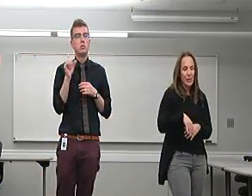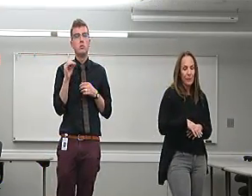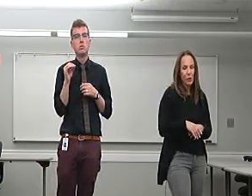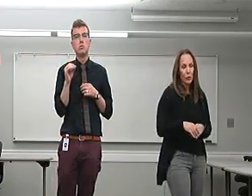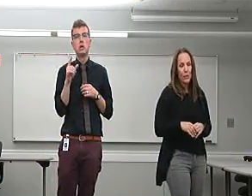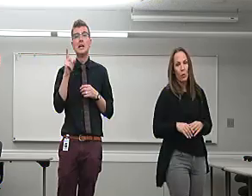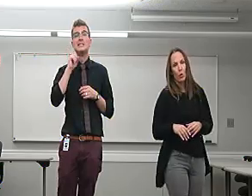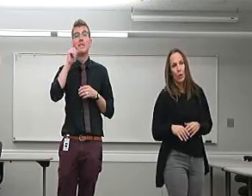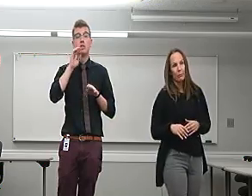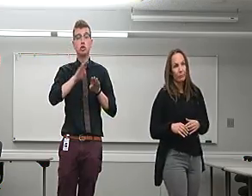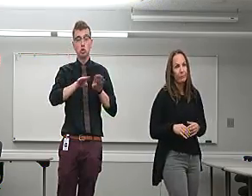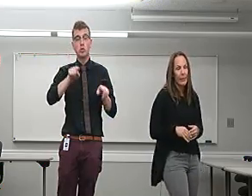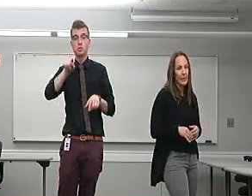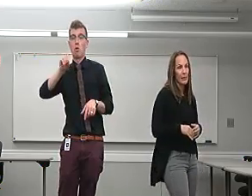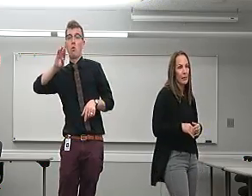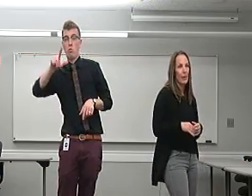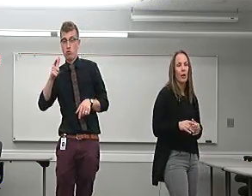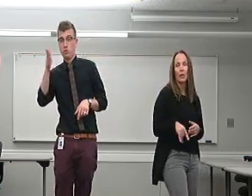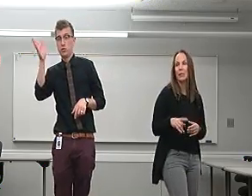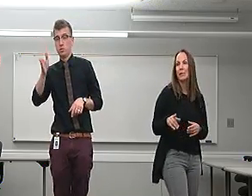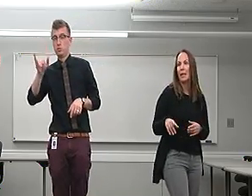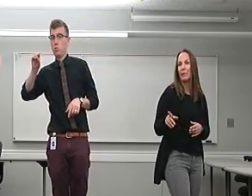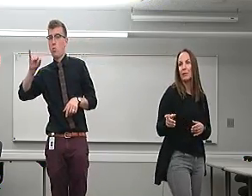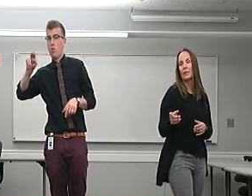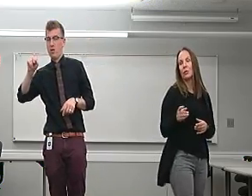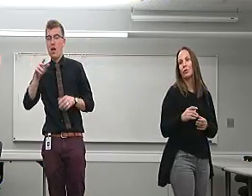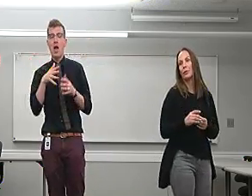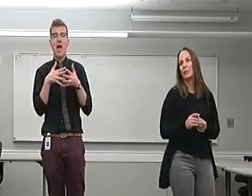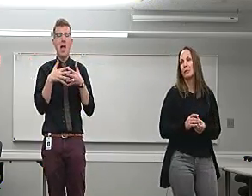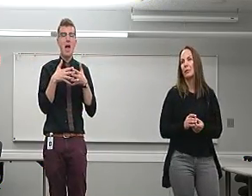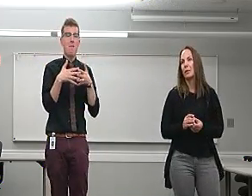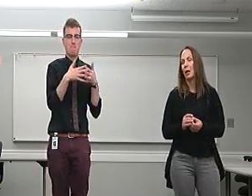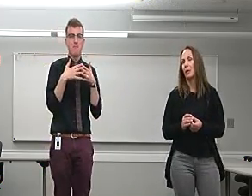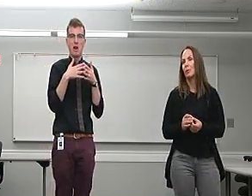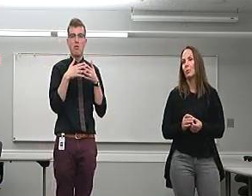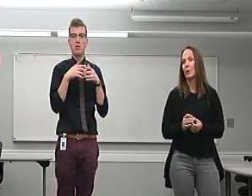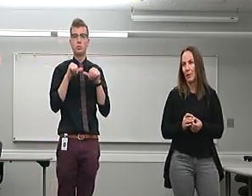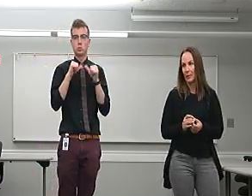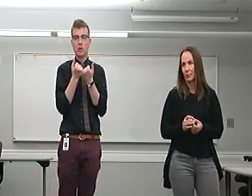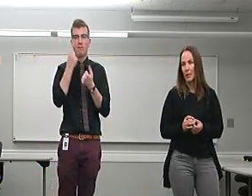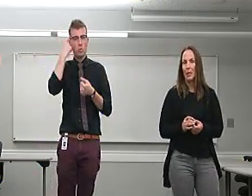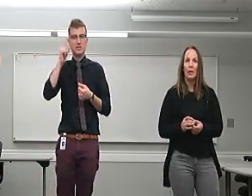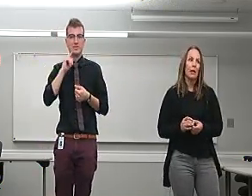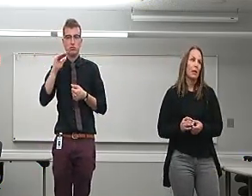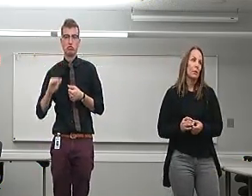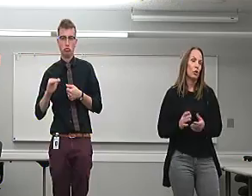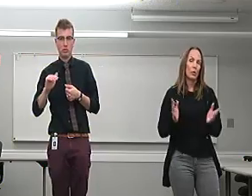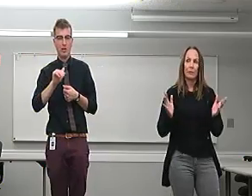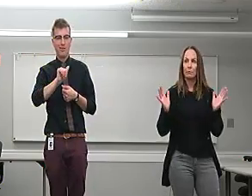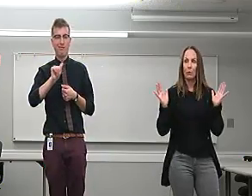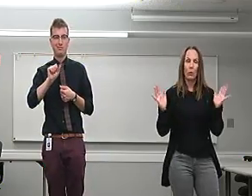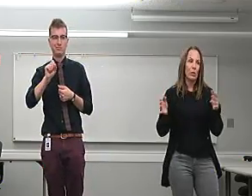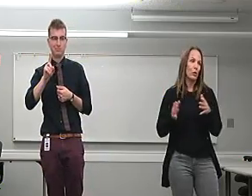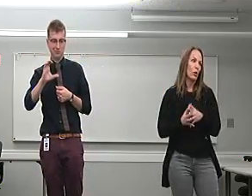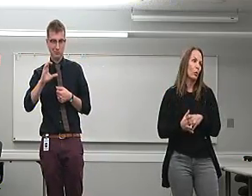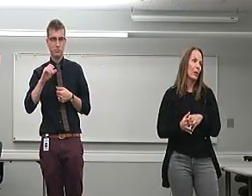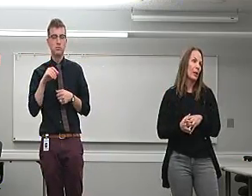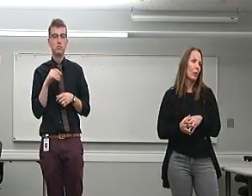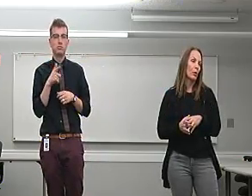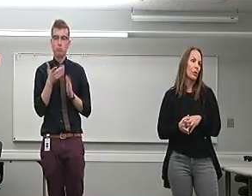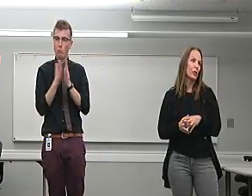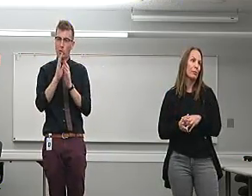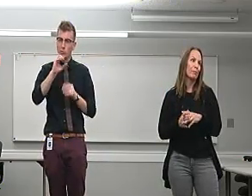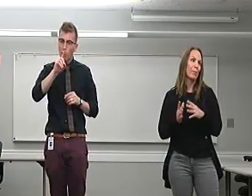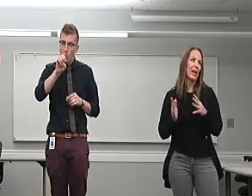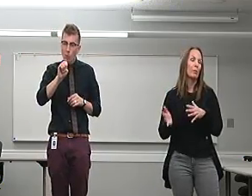deafchildren.org is the American Society for Deaf Children's website. Join, request your code. We were able